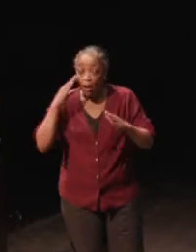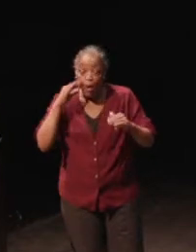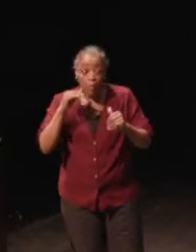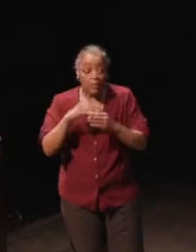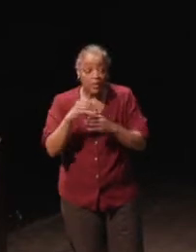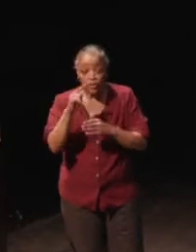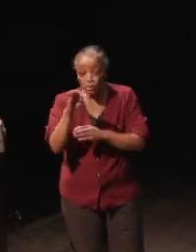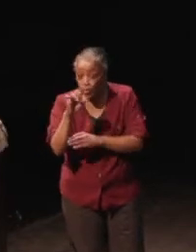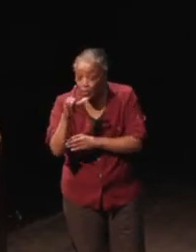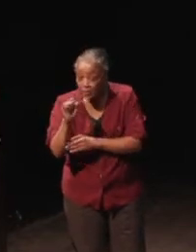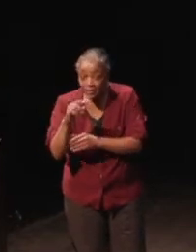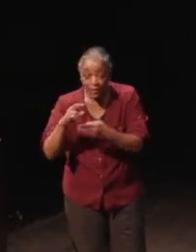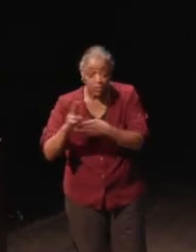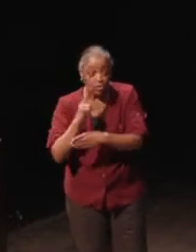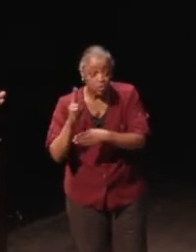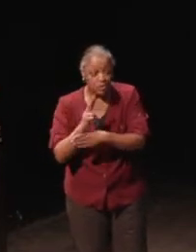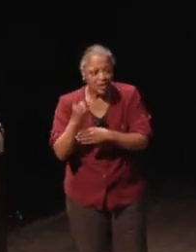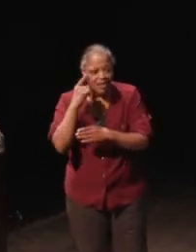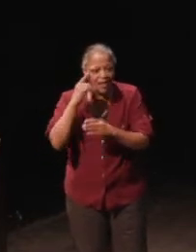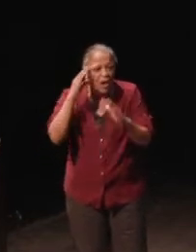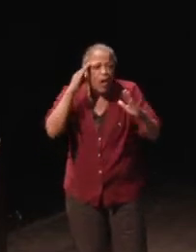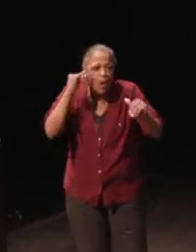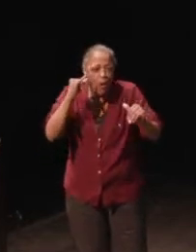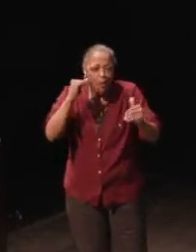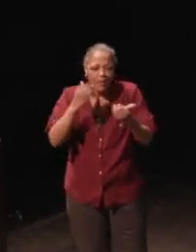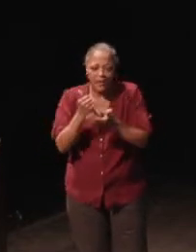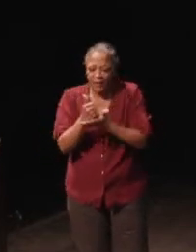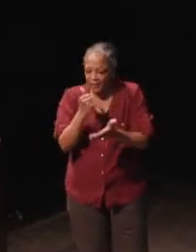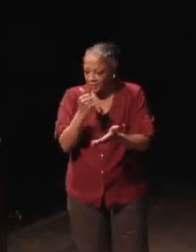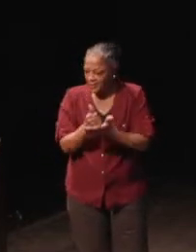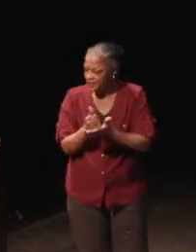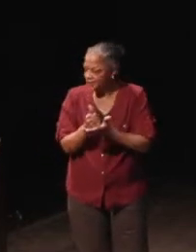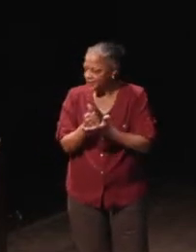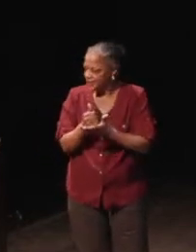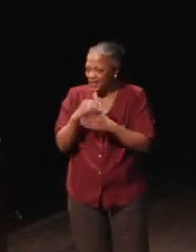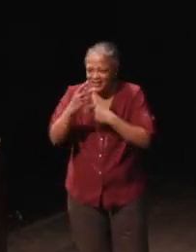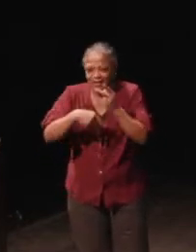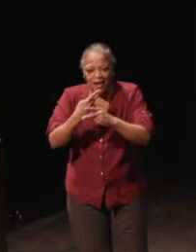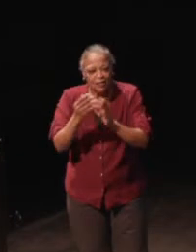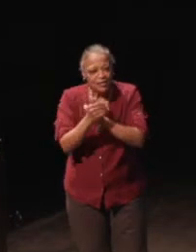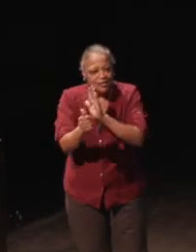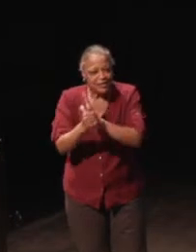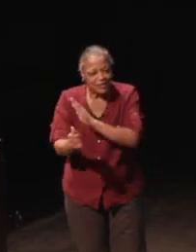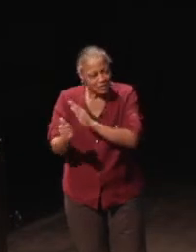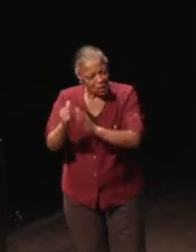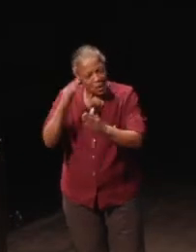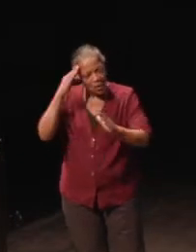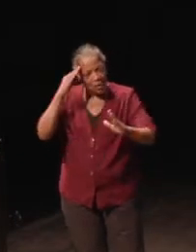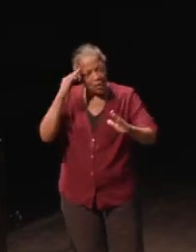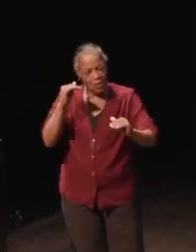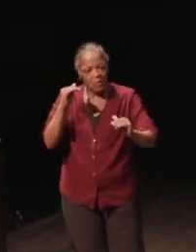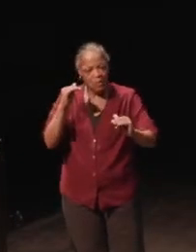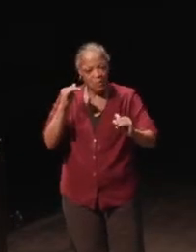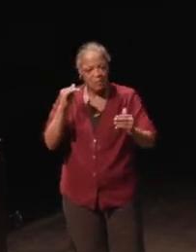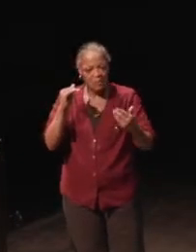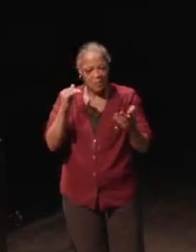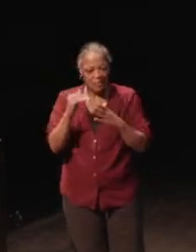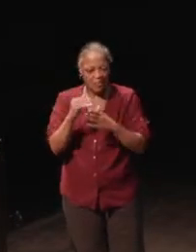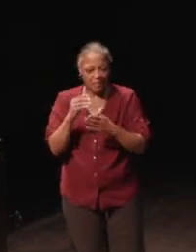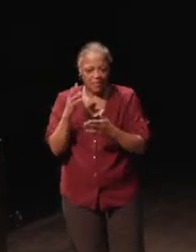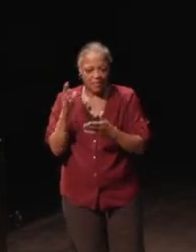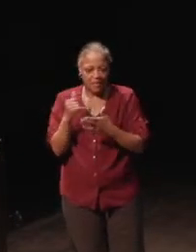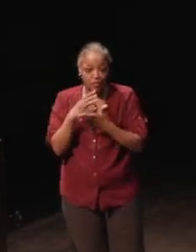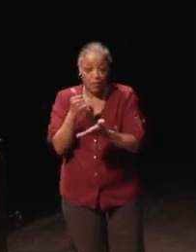tools can go, that's where I hope that this is, these are the kinds of skills I hope that these